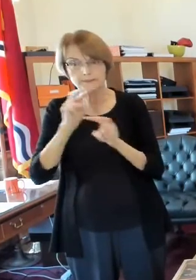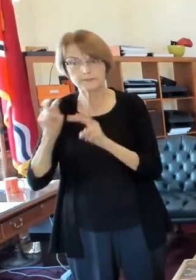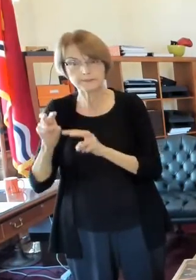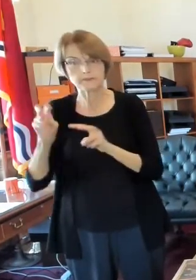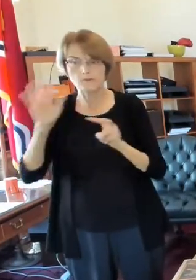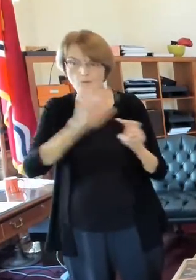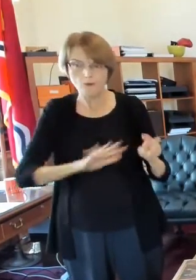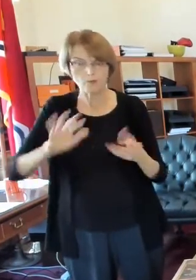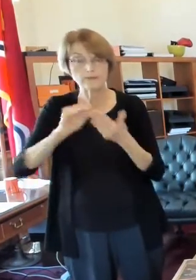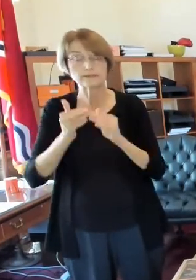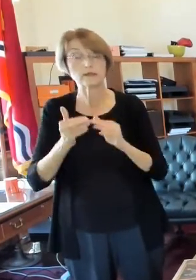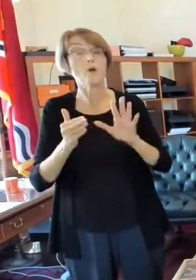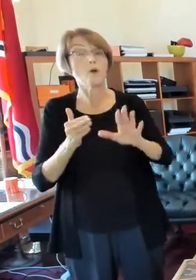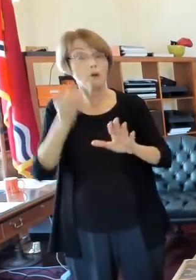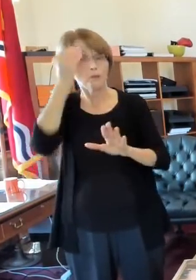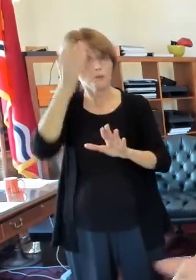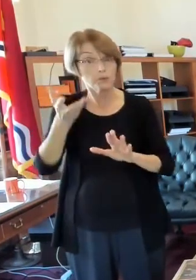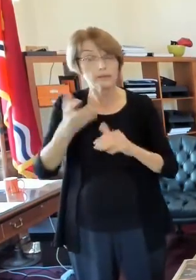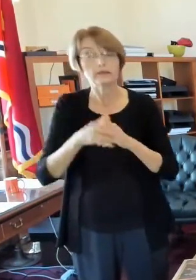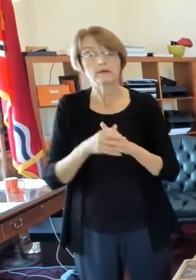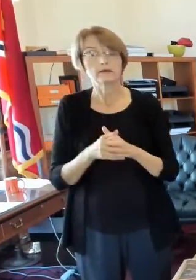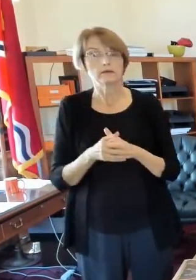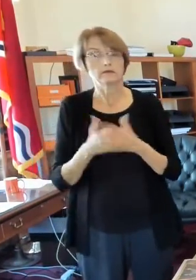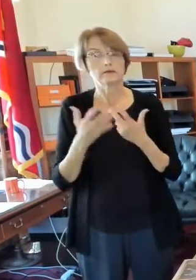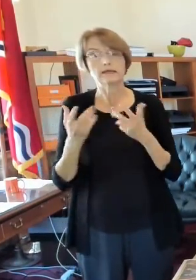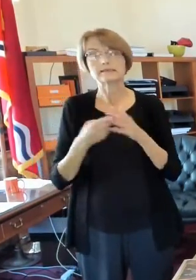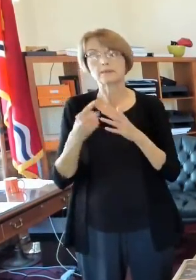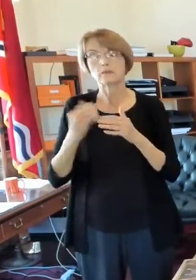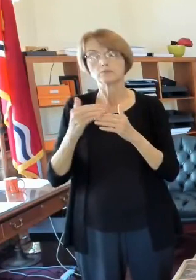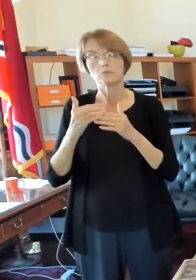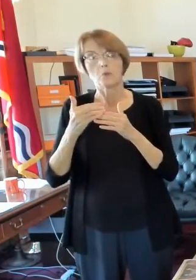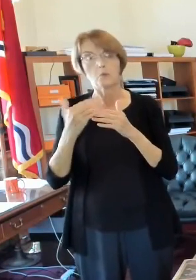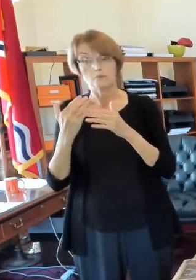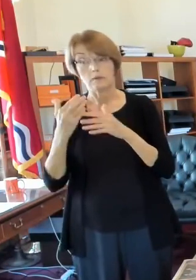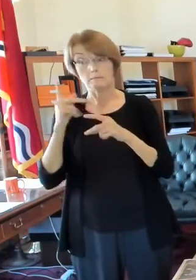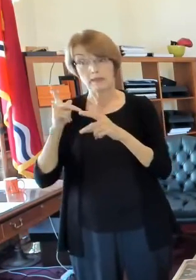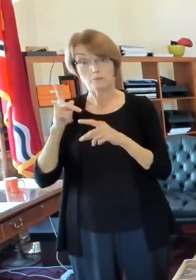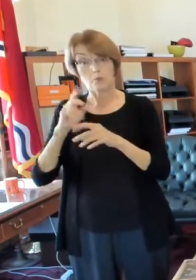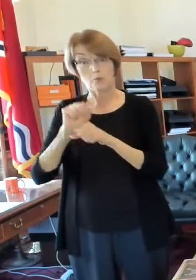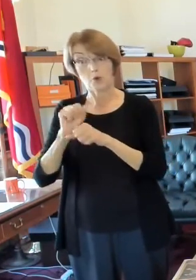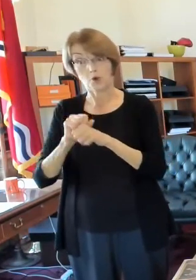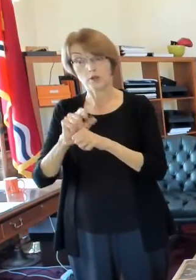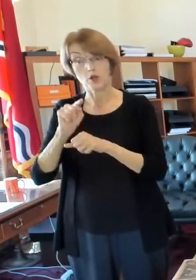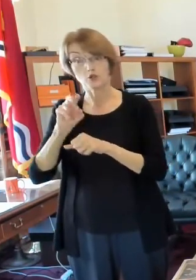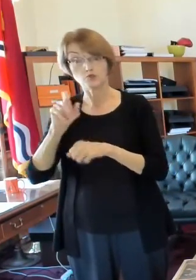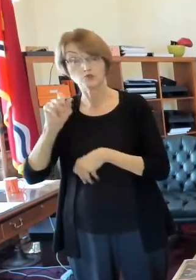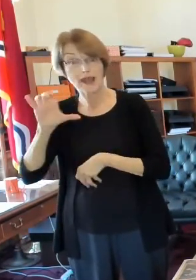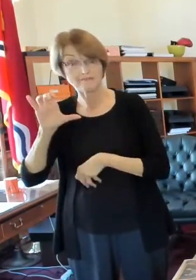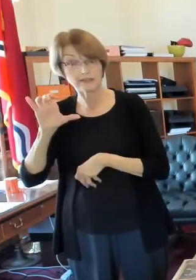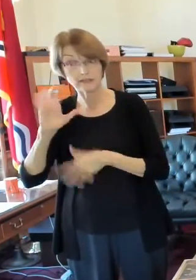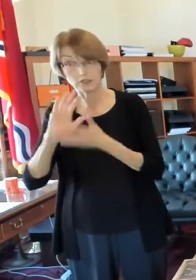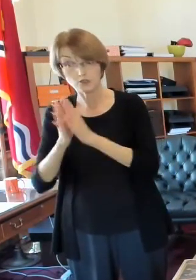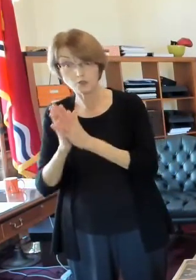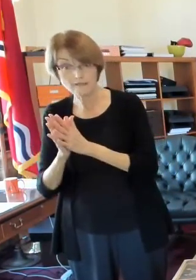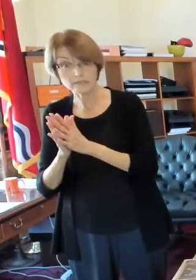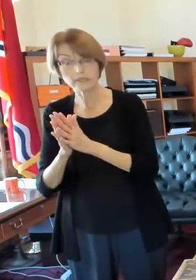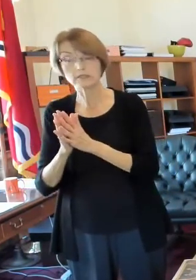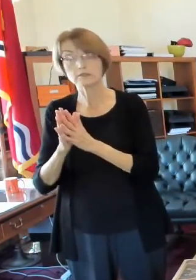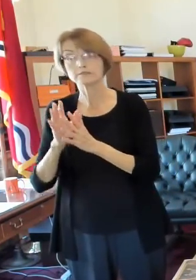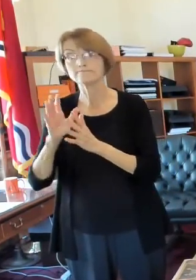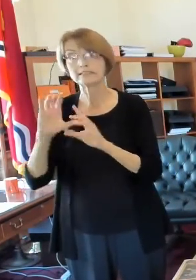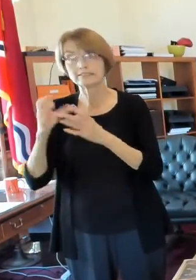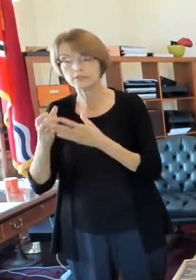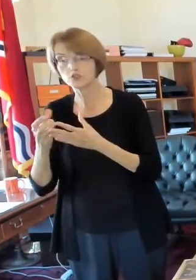should have mentioned that it also means calling in the traffic division, which, those are the folks who give tickets, who do